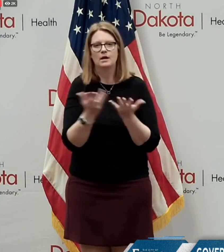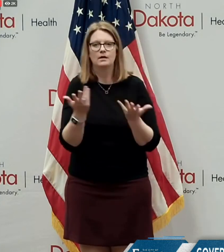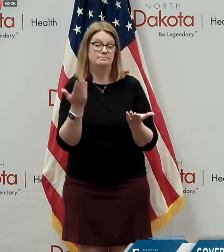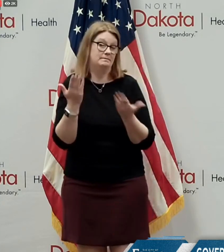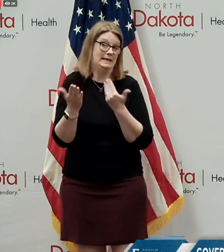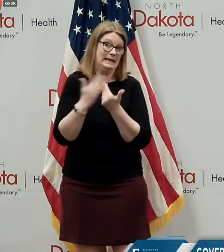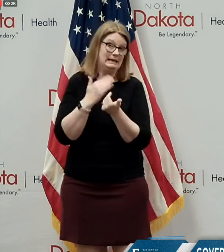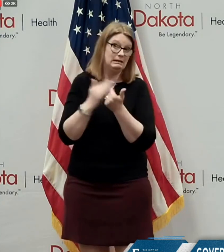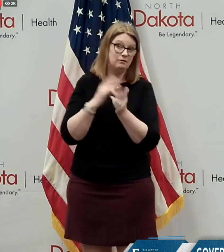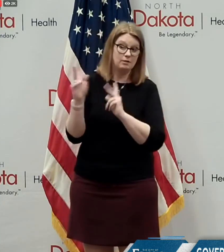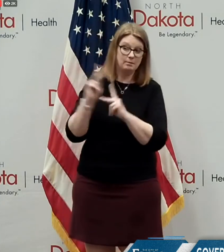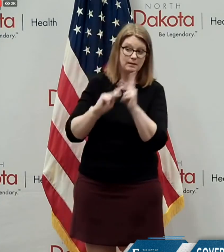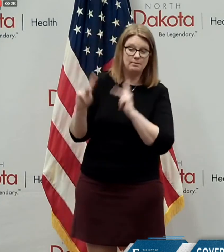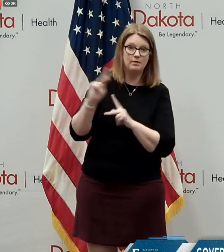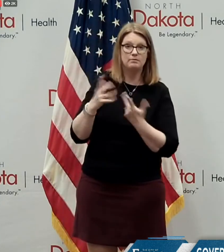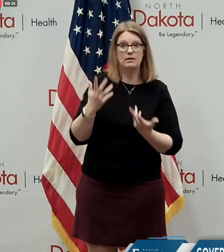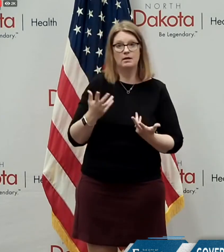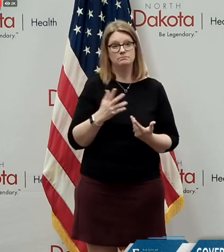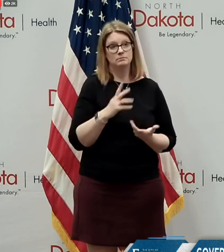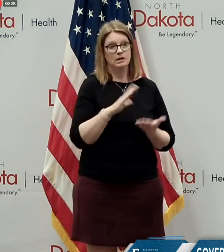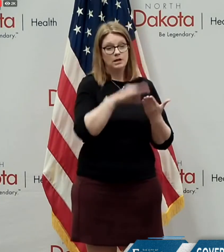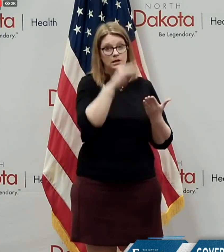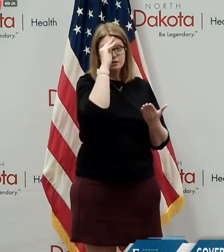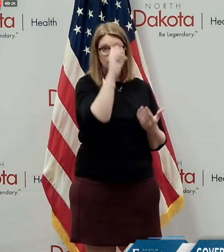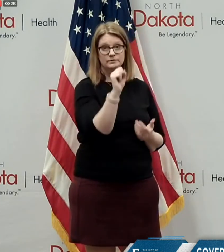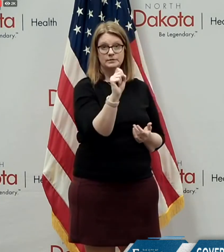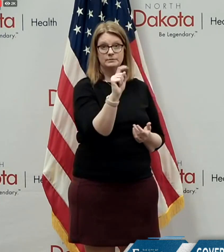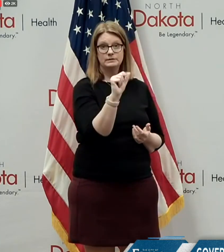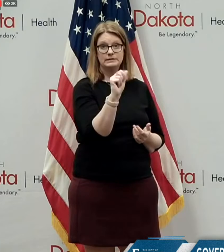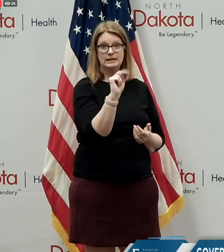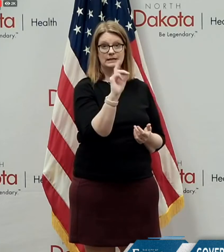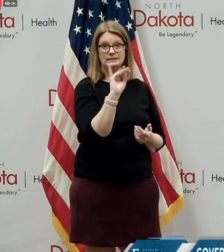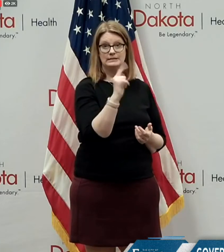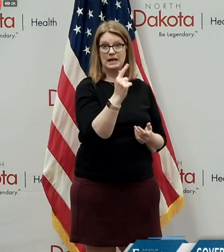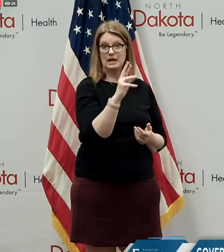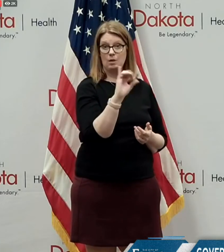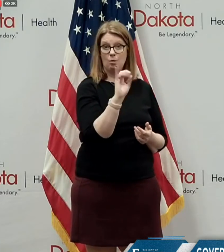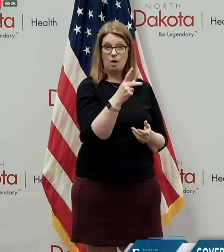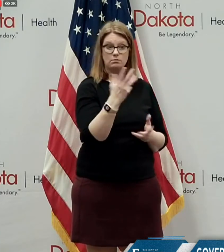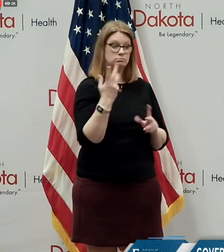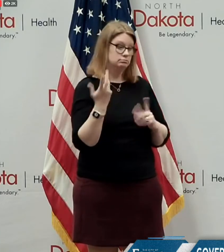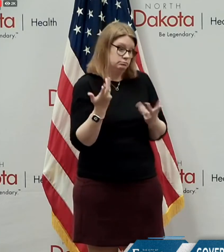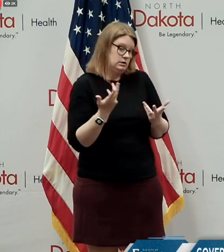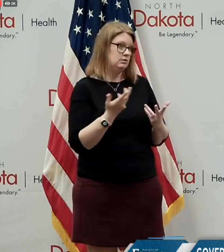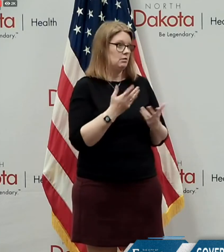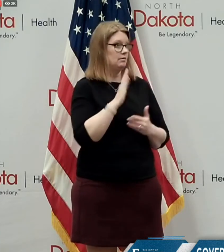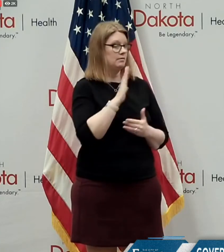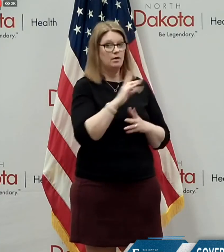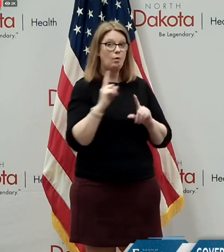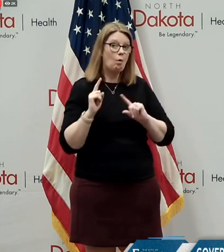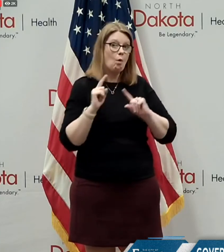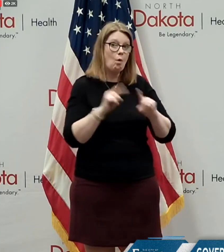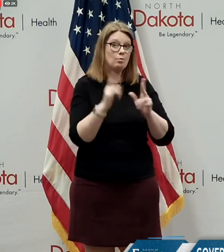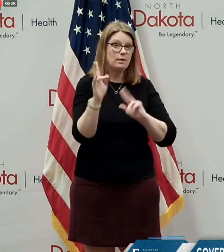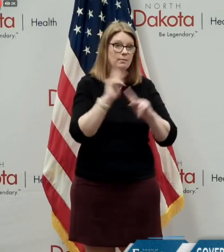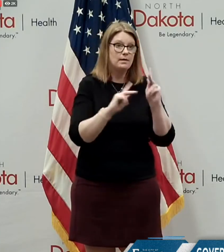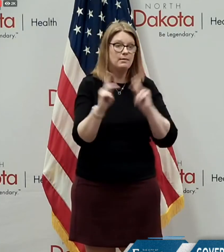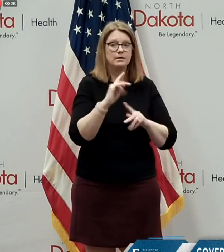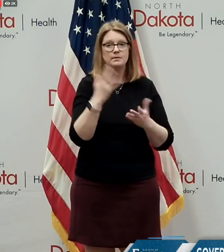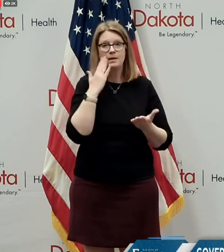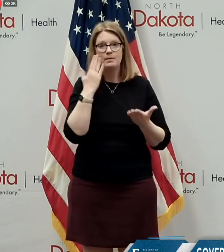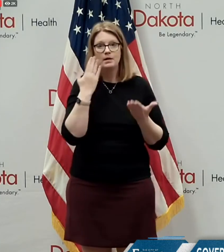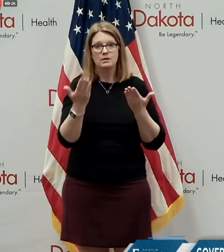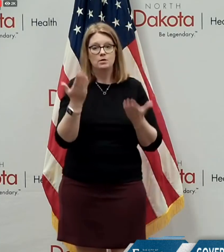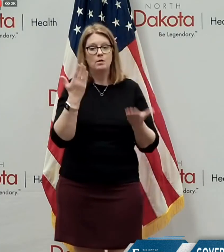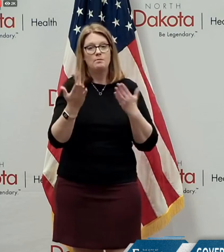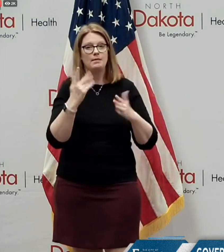Learn from Standing Rock. Go to where the people are. Go to where they can do a walk-up. Let's think about walk-up testing